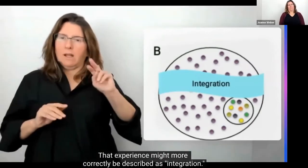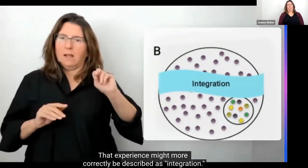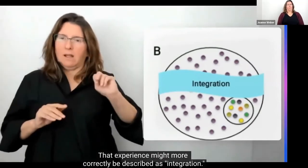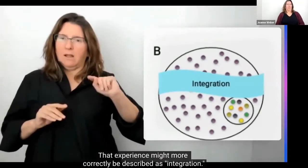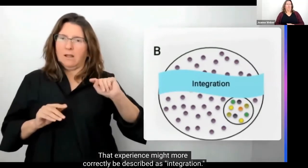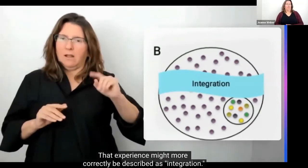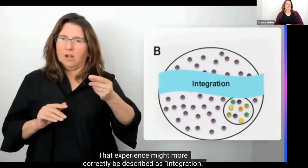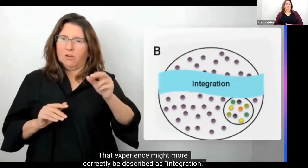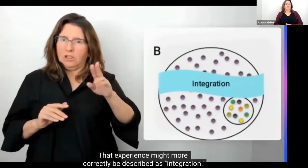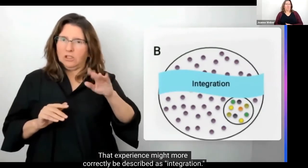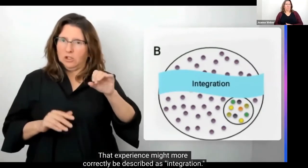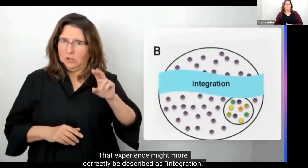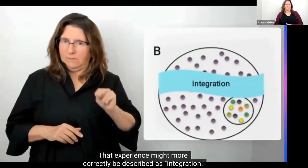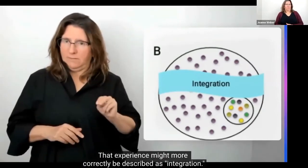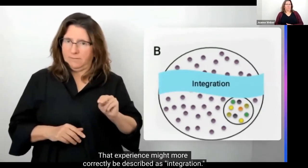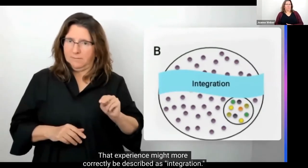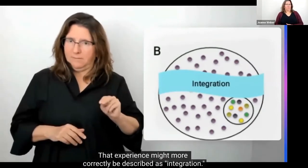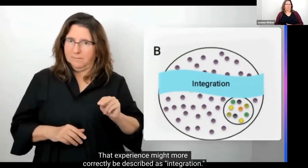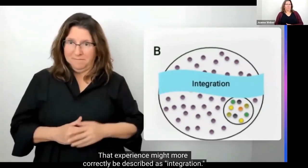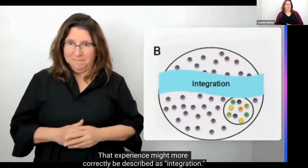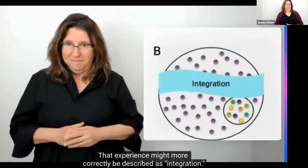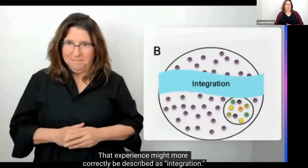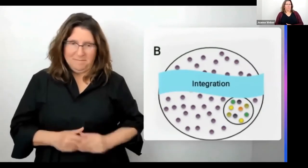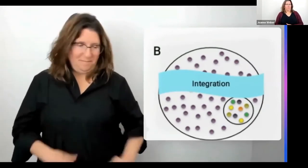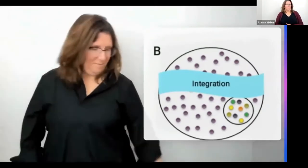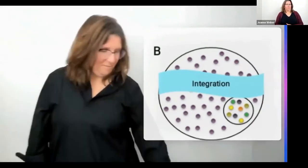more correctly be described as integration.